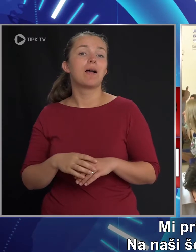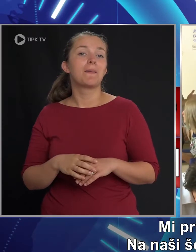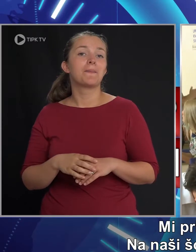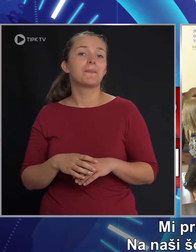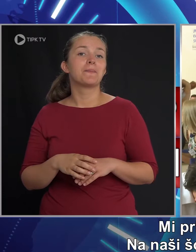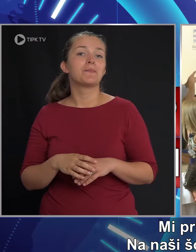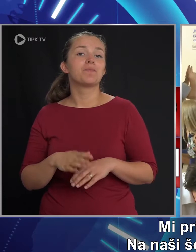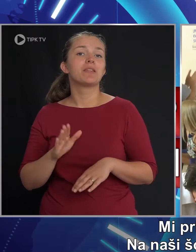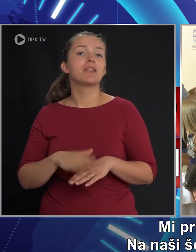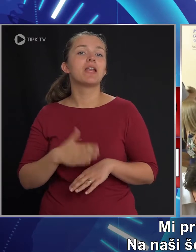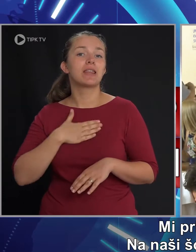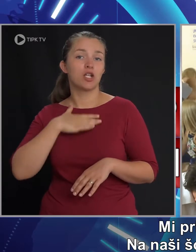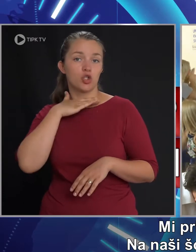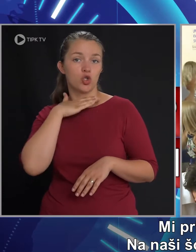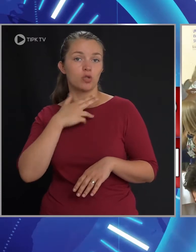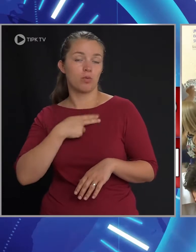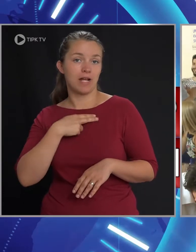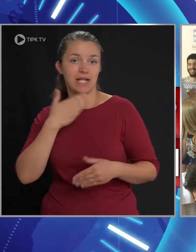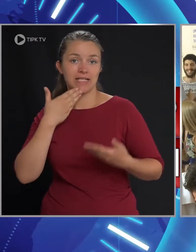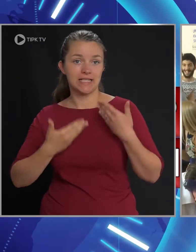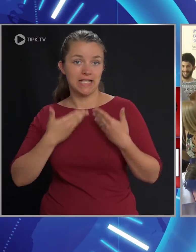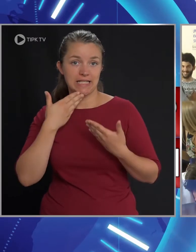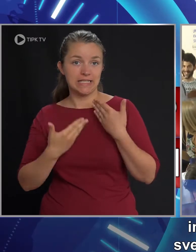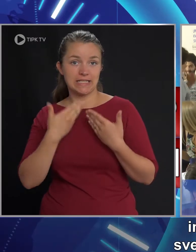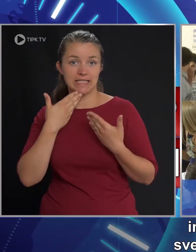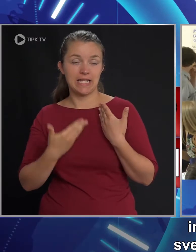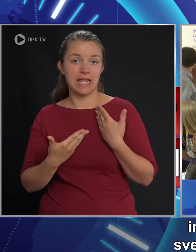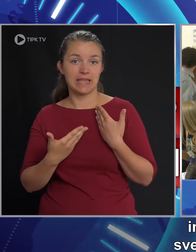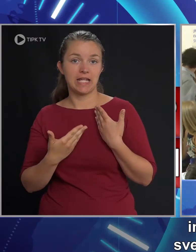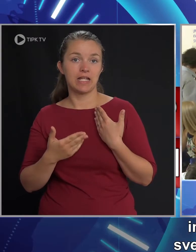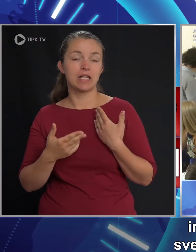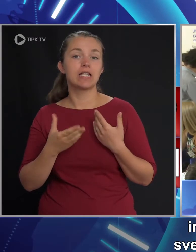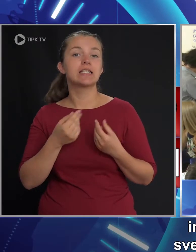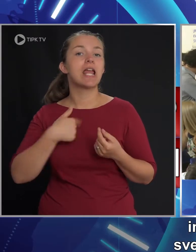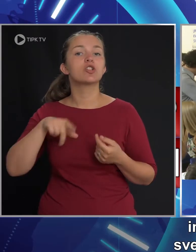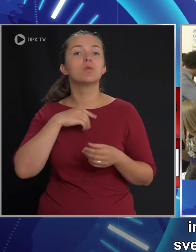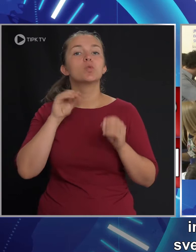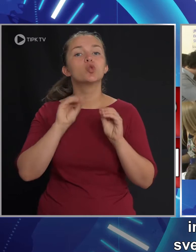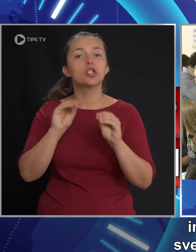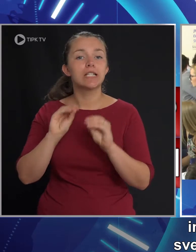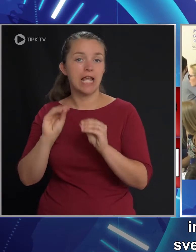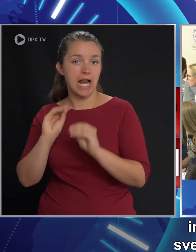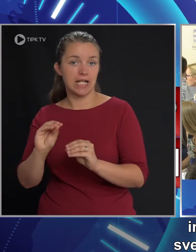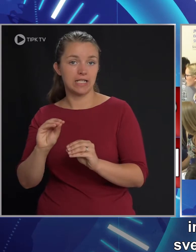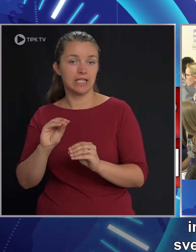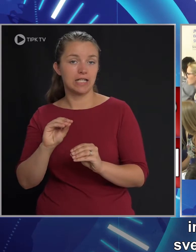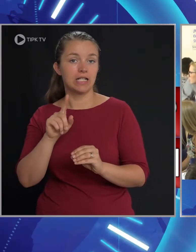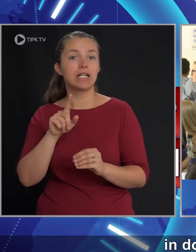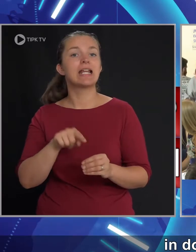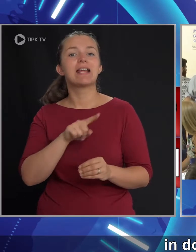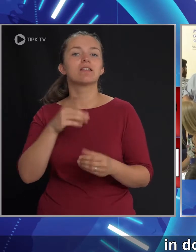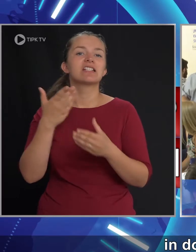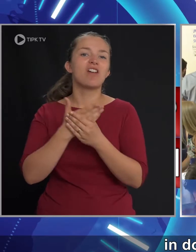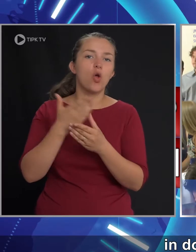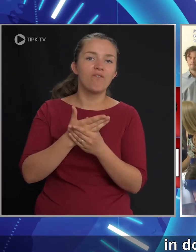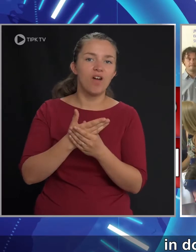We got a meeting in our school with our teachers. There are guidance and counselor teachers